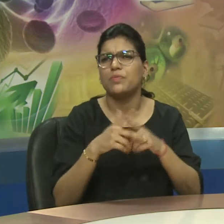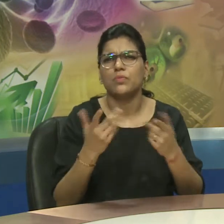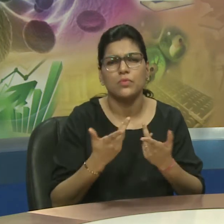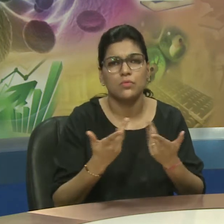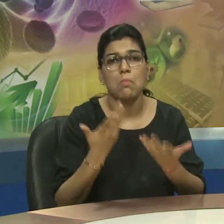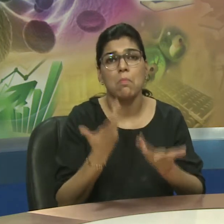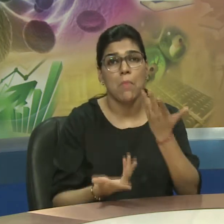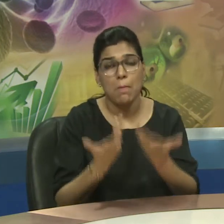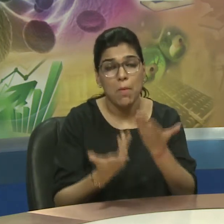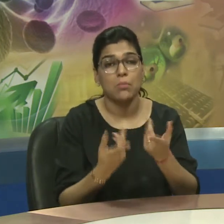endowment policy.